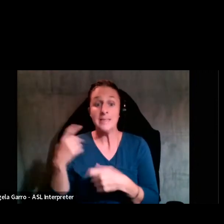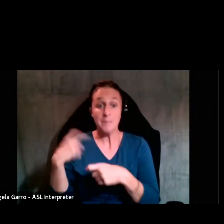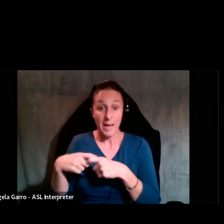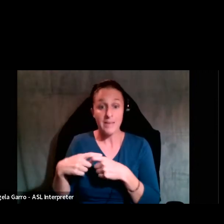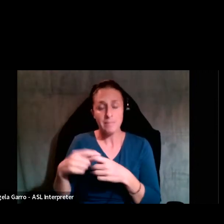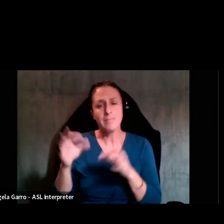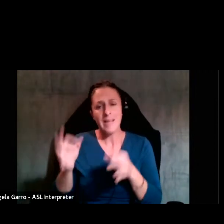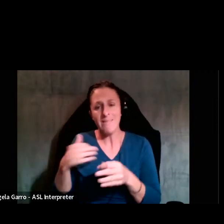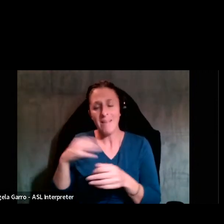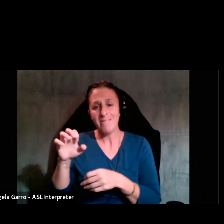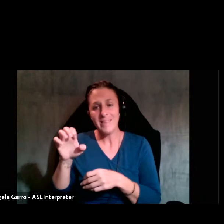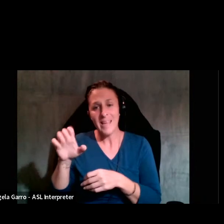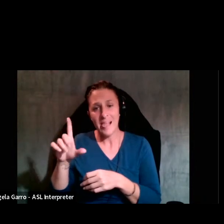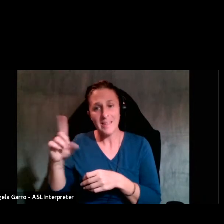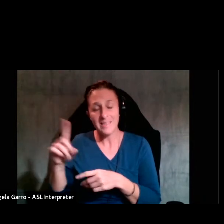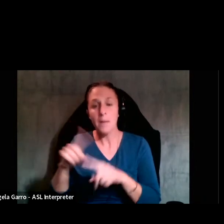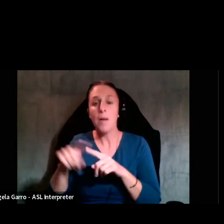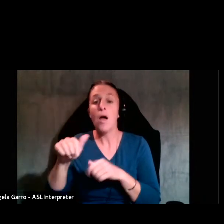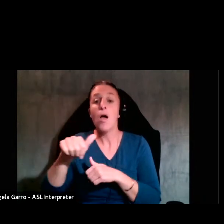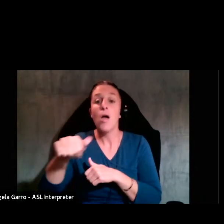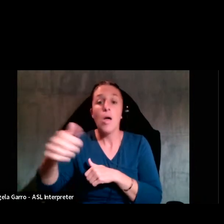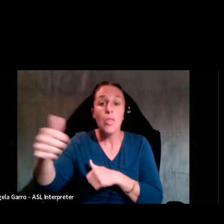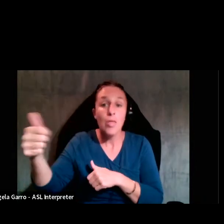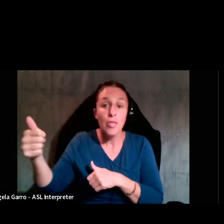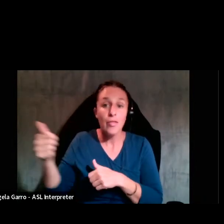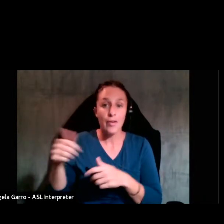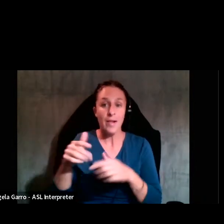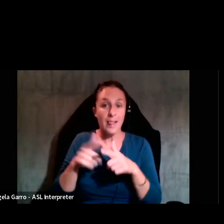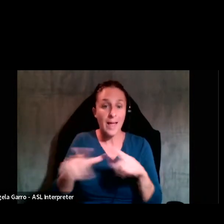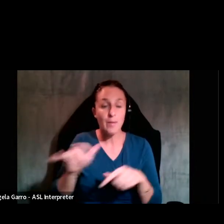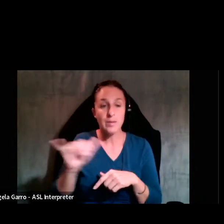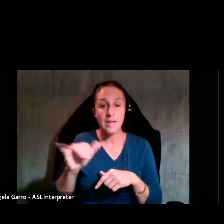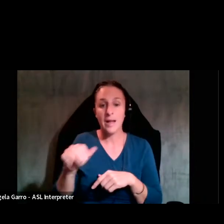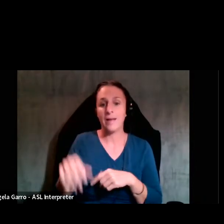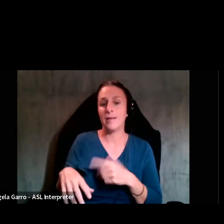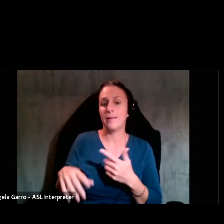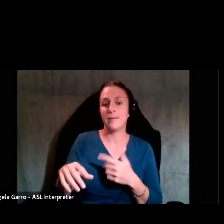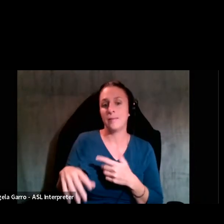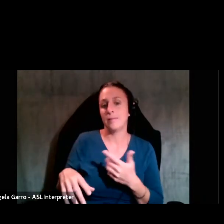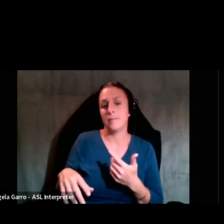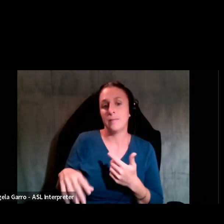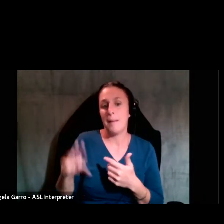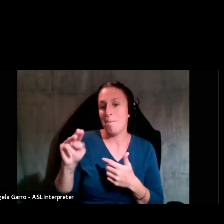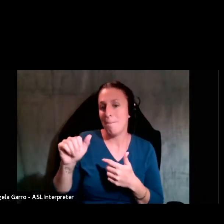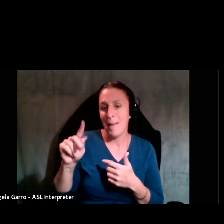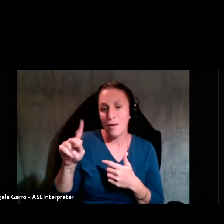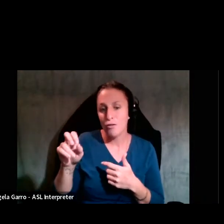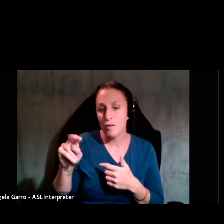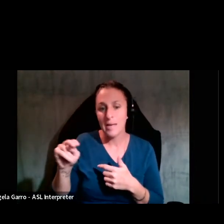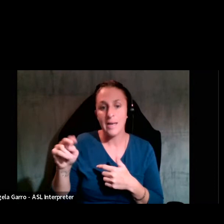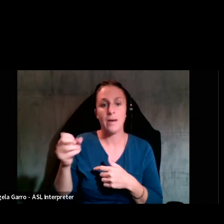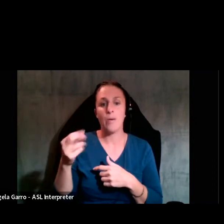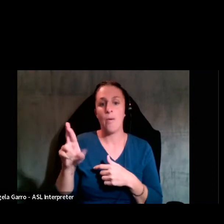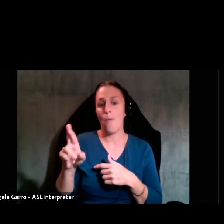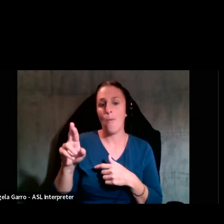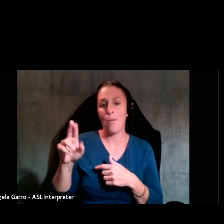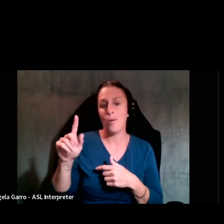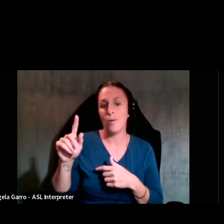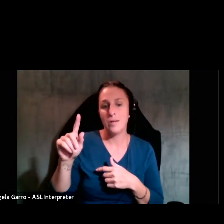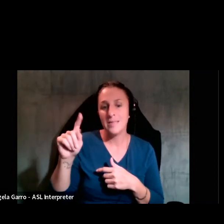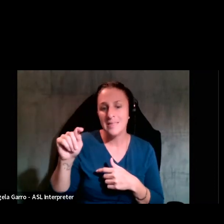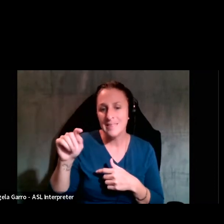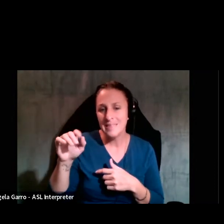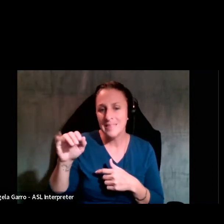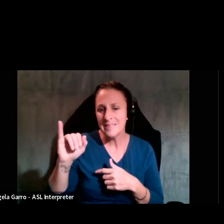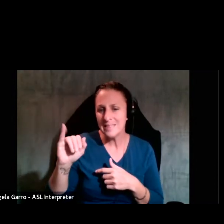support for them, but people who speak other languages, such as like Tagalog or Mandarin, definitely like they're